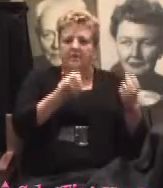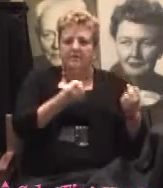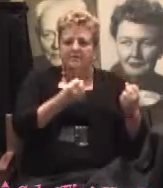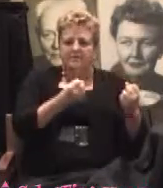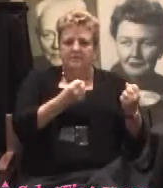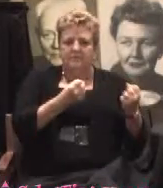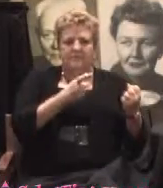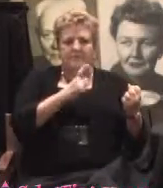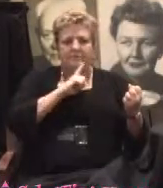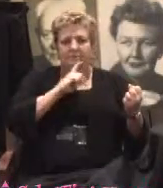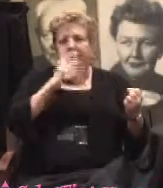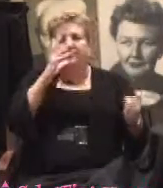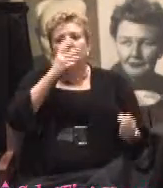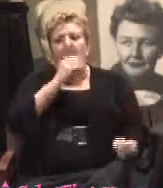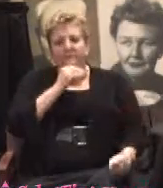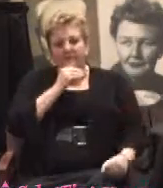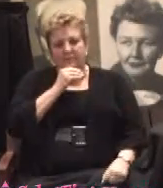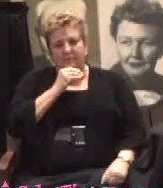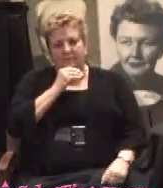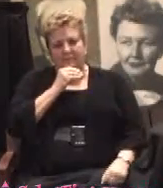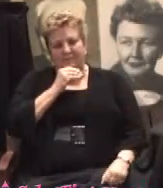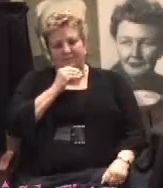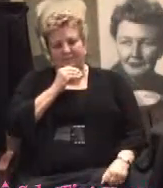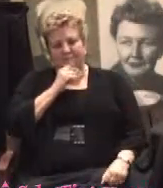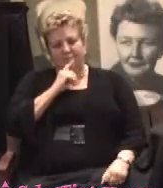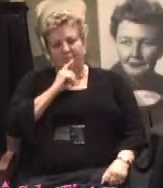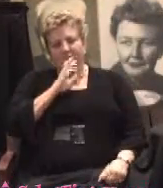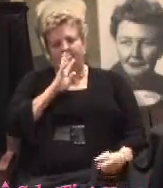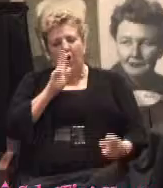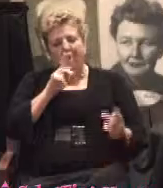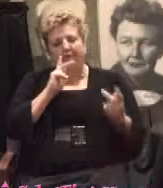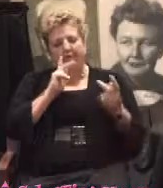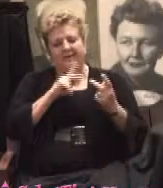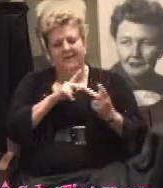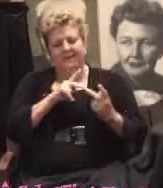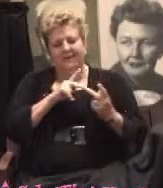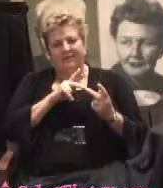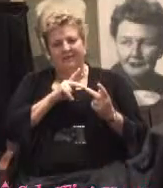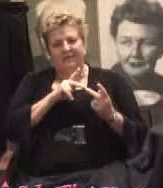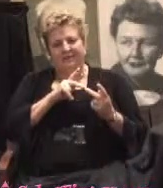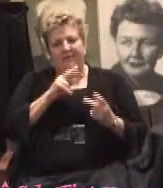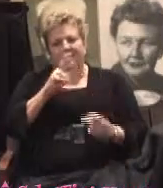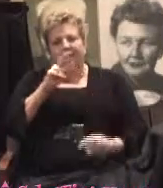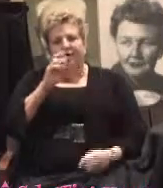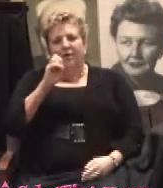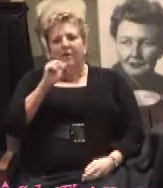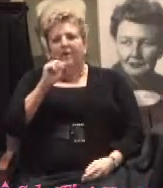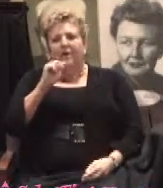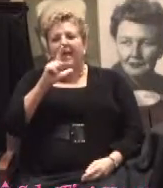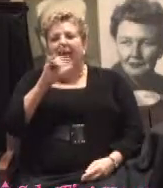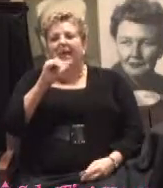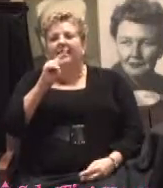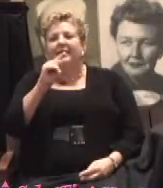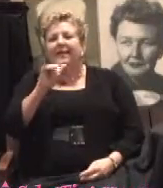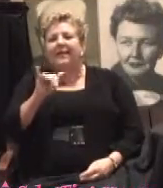was perfect. Reality always is. It doesn't matter what the circumstances